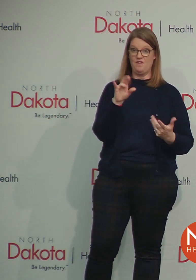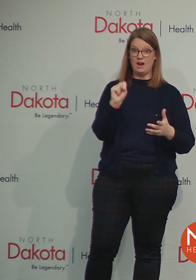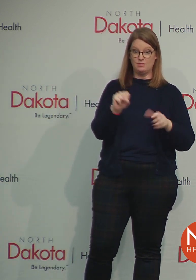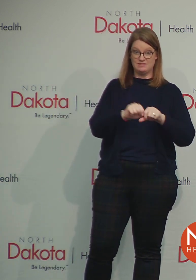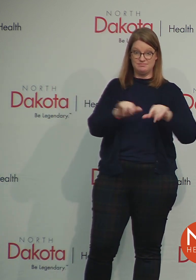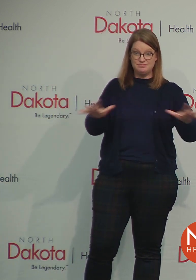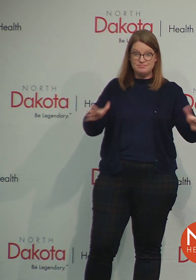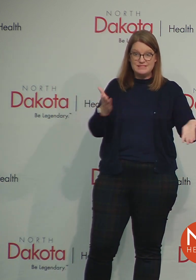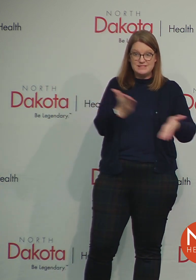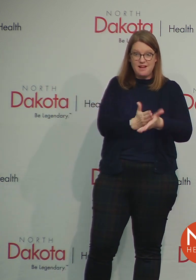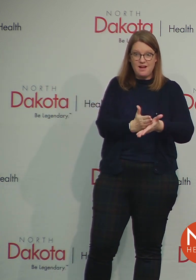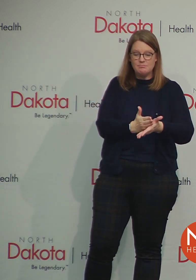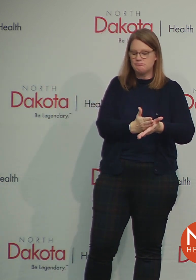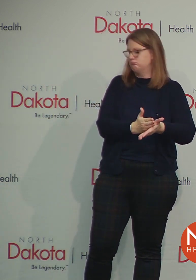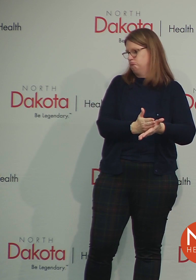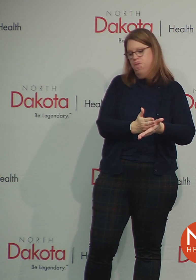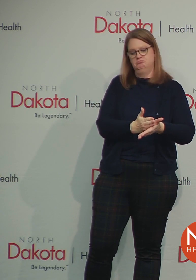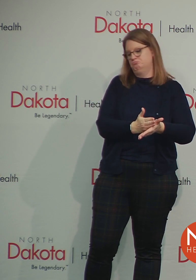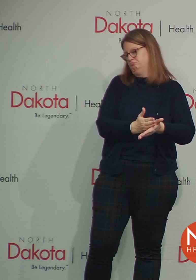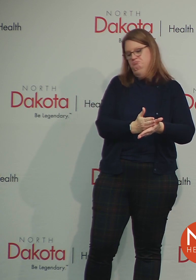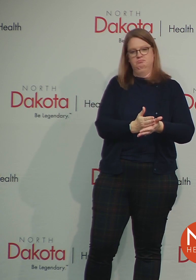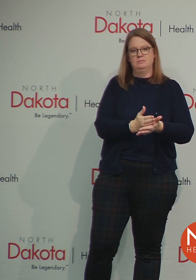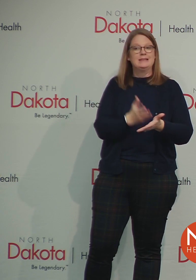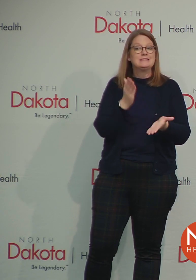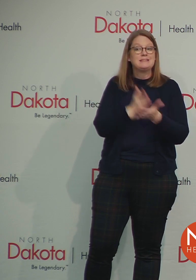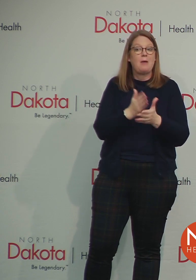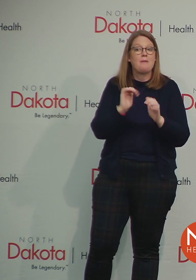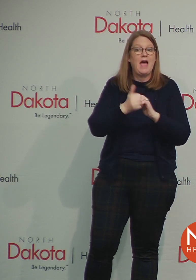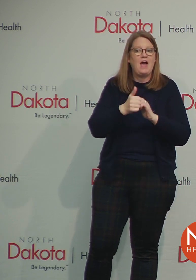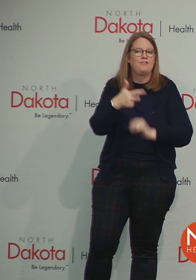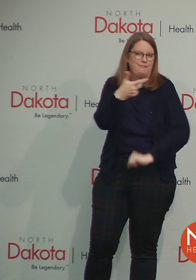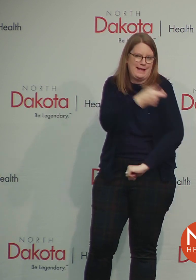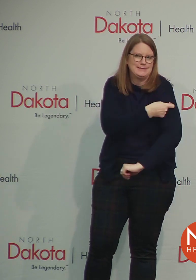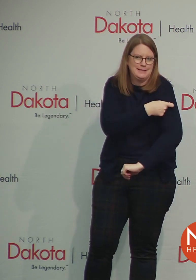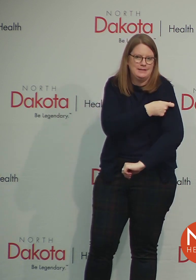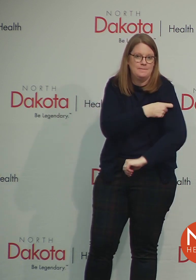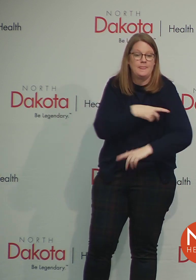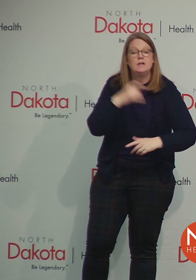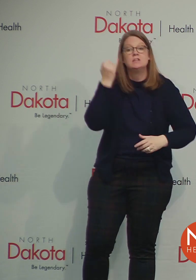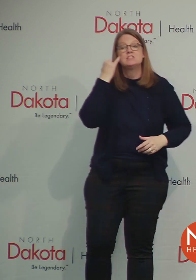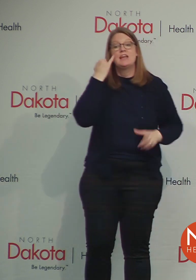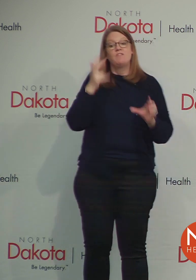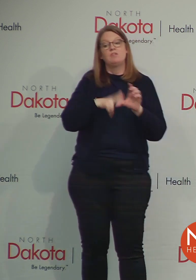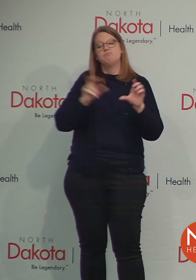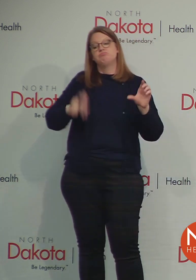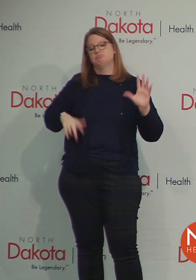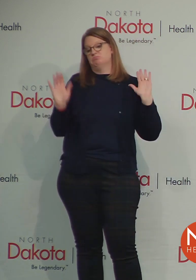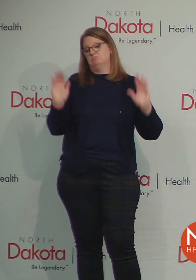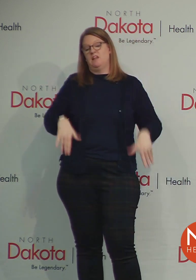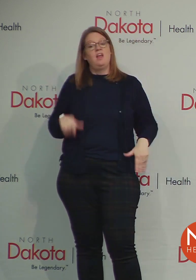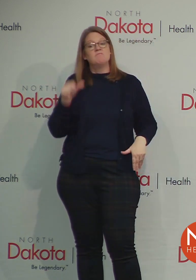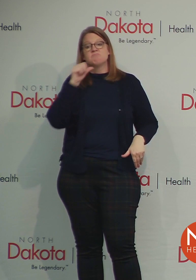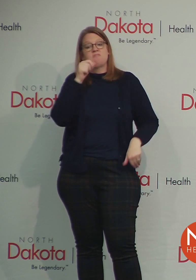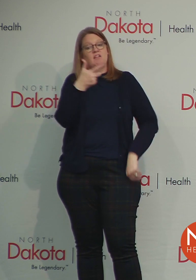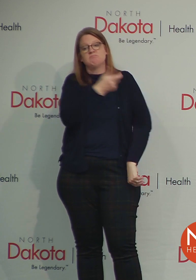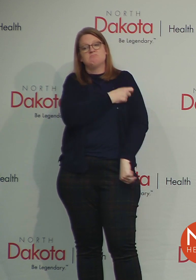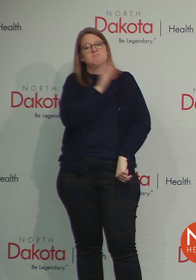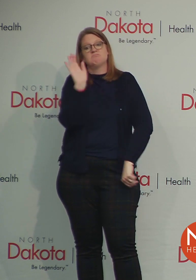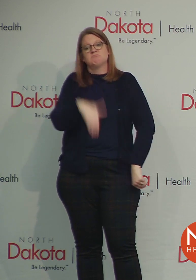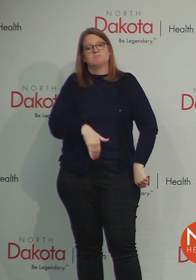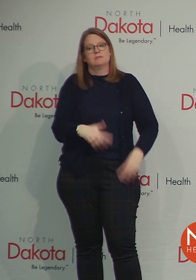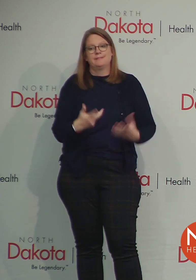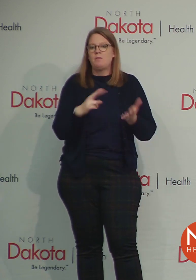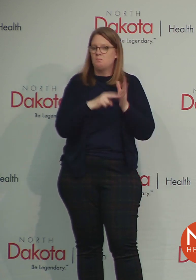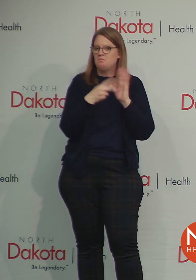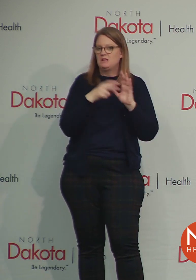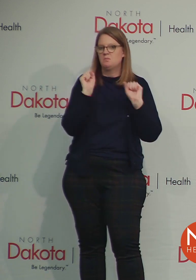to stop it is through vaccination. And so inaction is also a decision that you're making to potentially get the